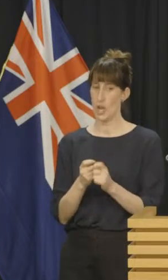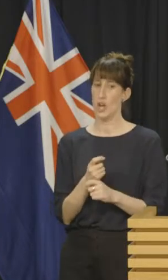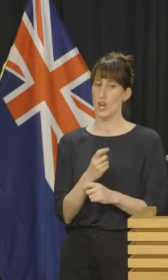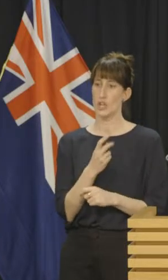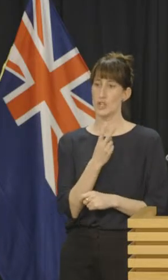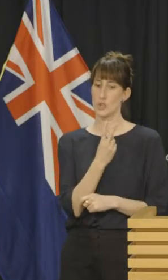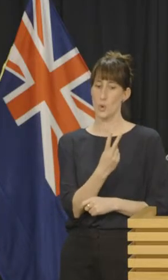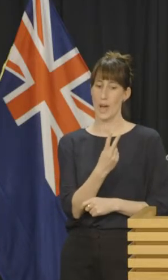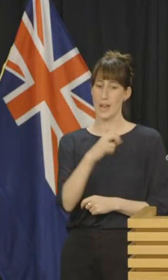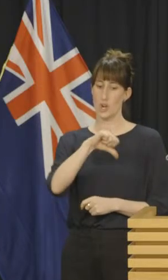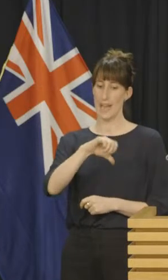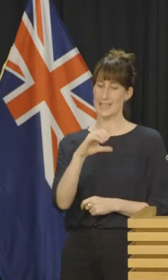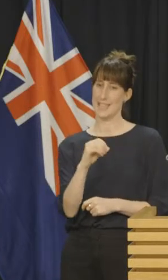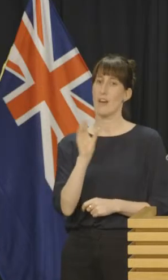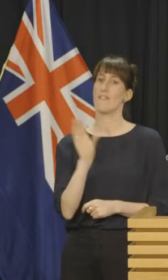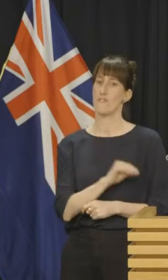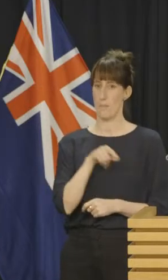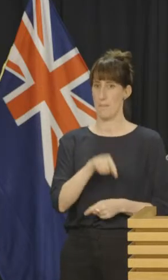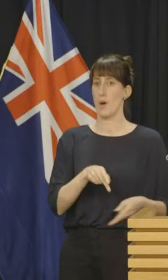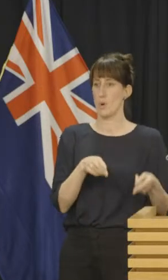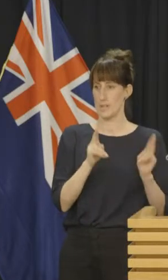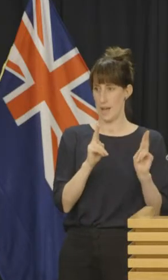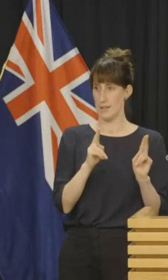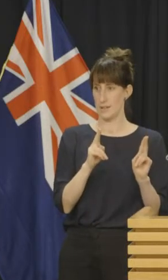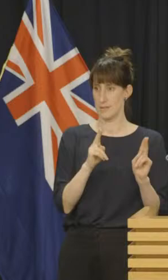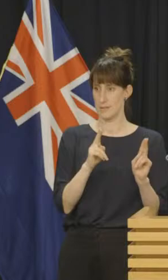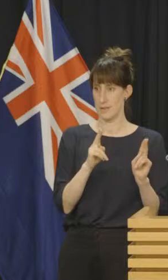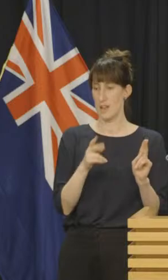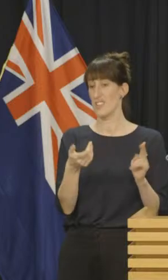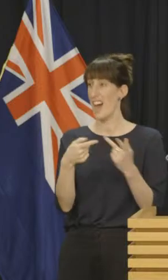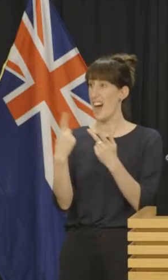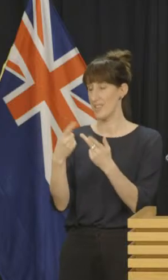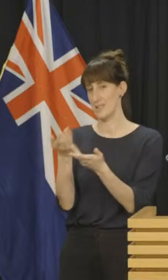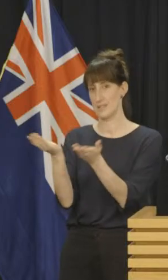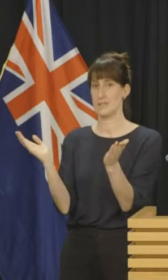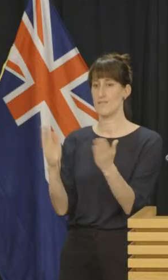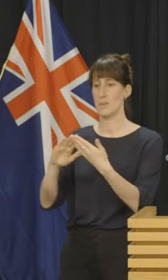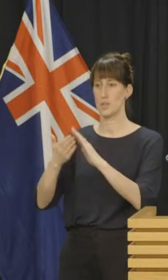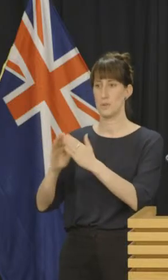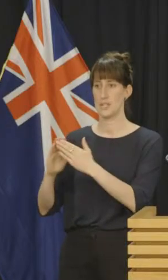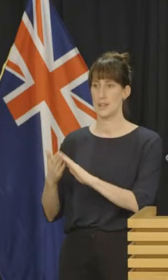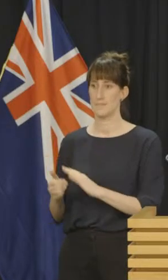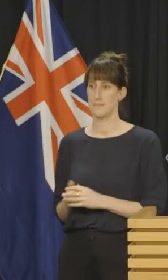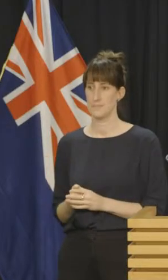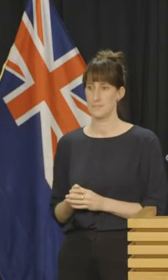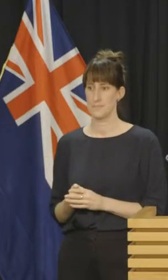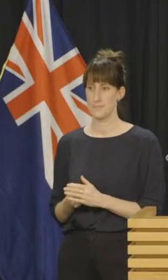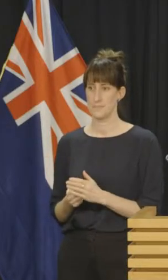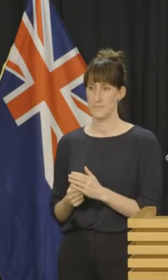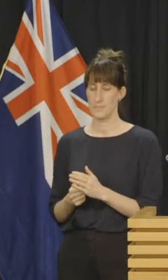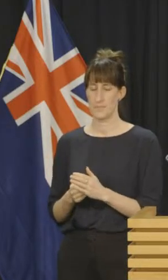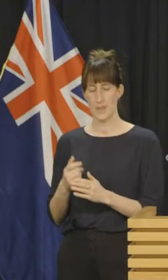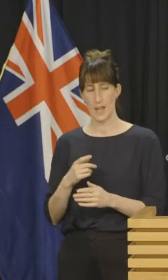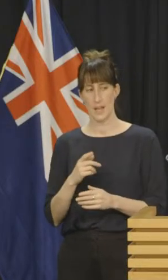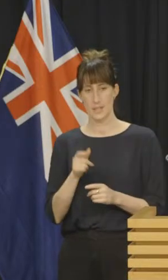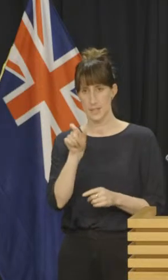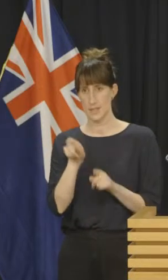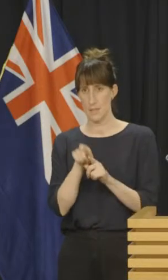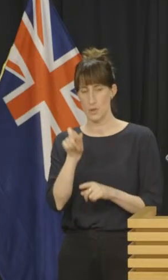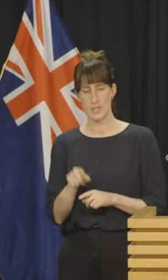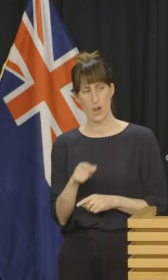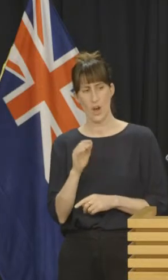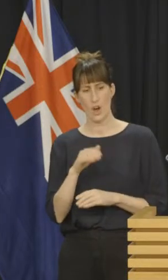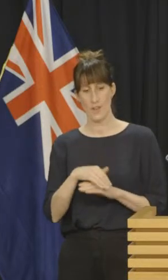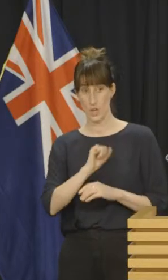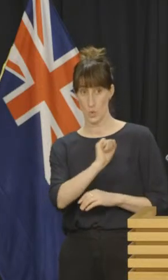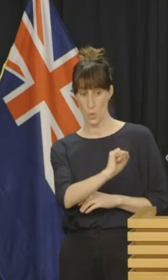from managed isolation and quarantine facilities. So the balance were community tests. Oh, just in terms of your expectation, is